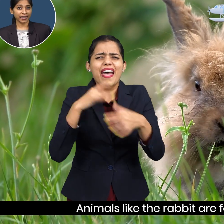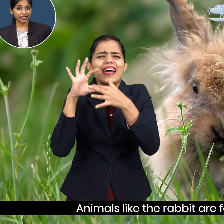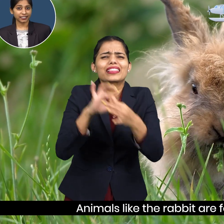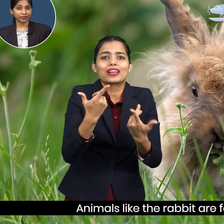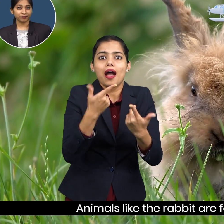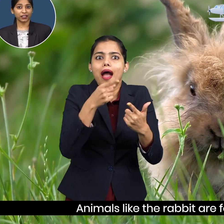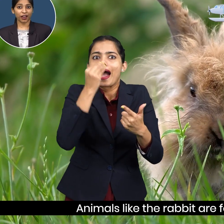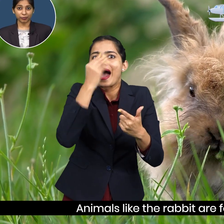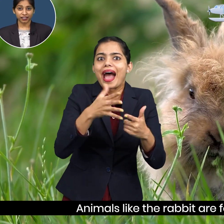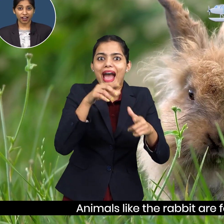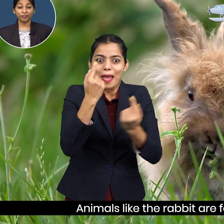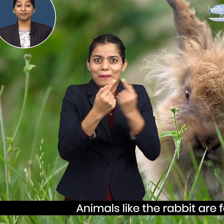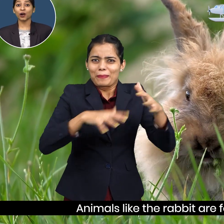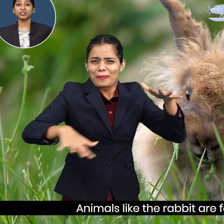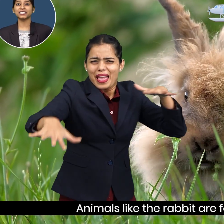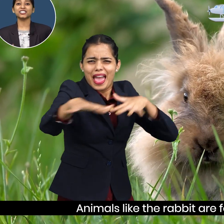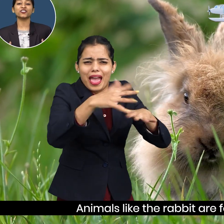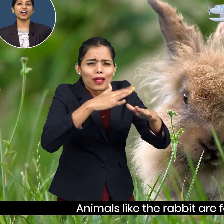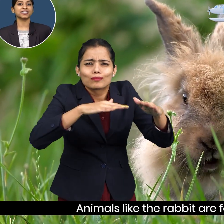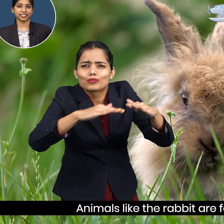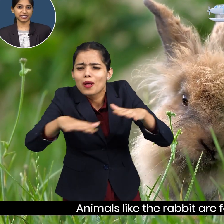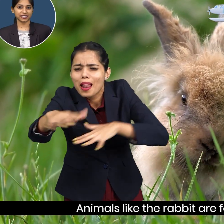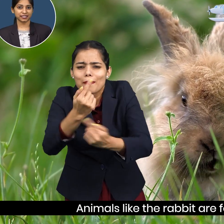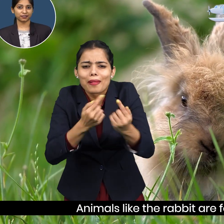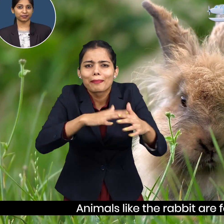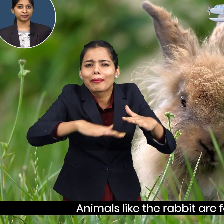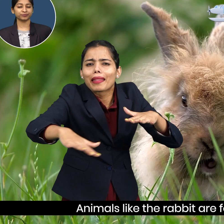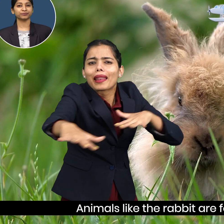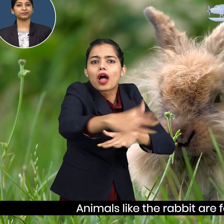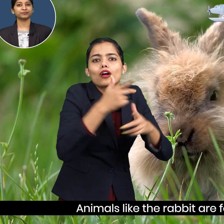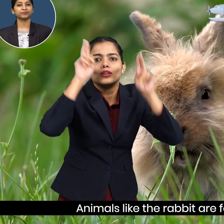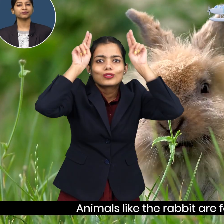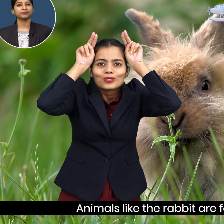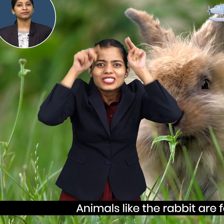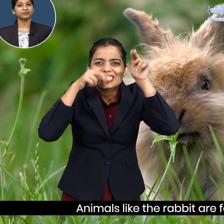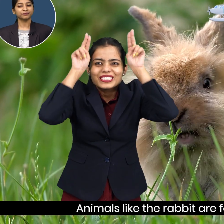Animals like the rabbit are found in such grasses.